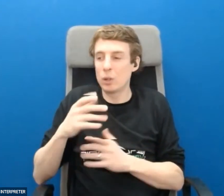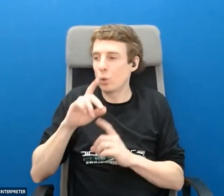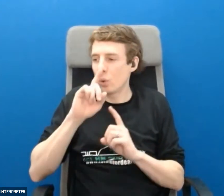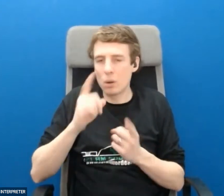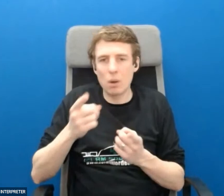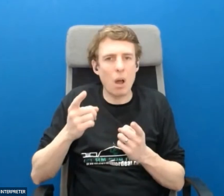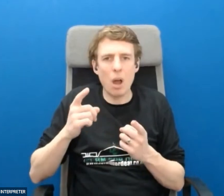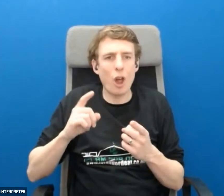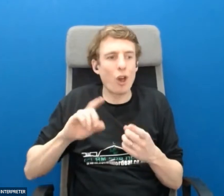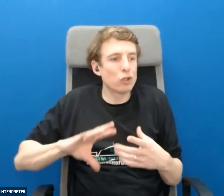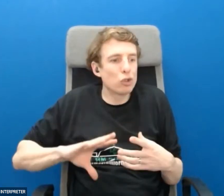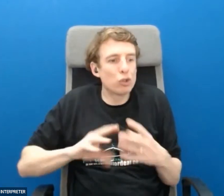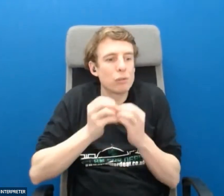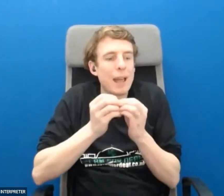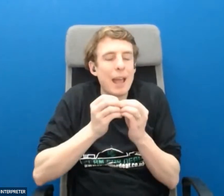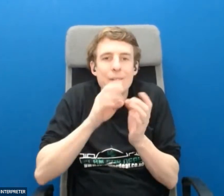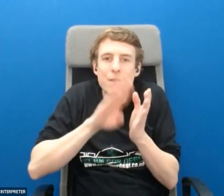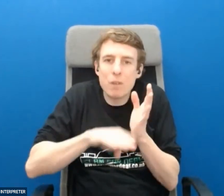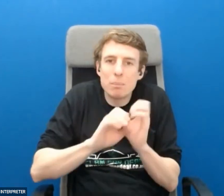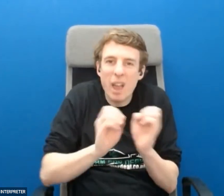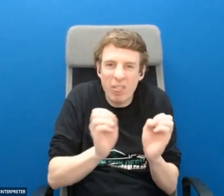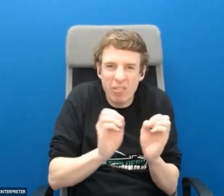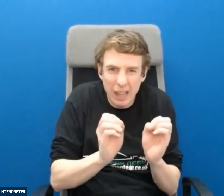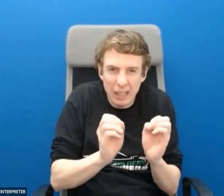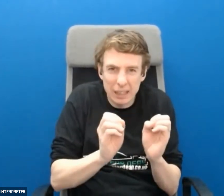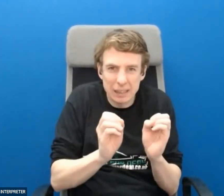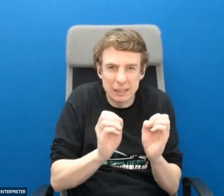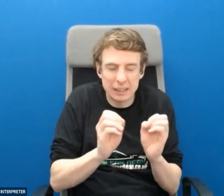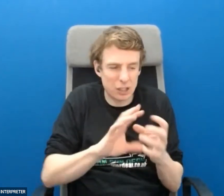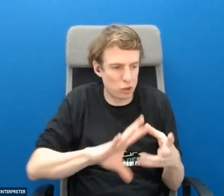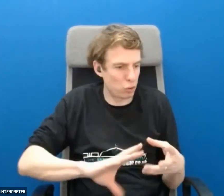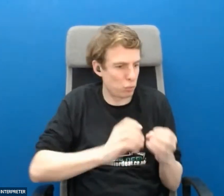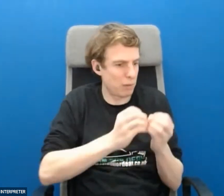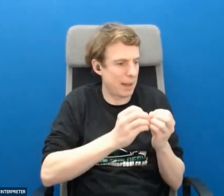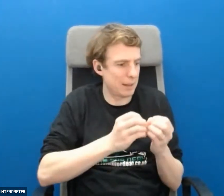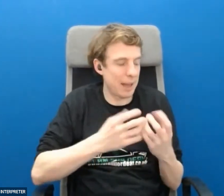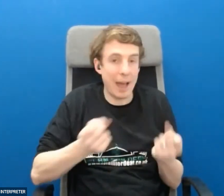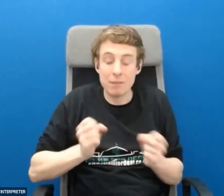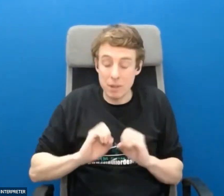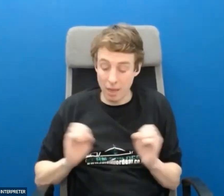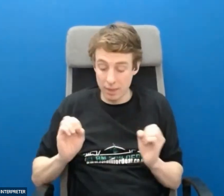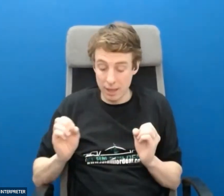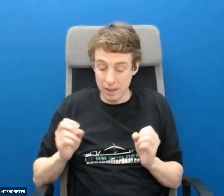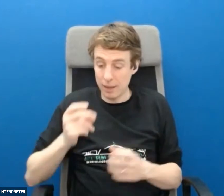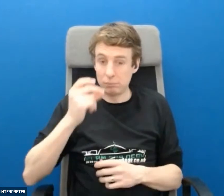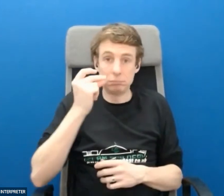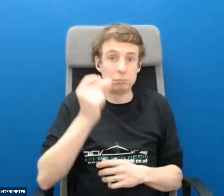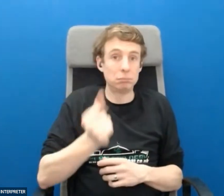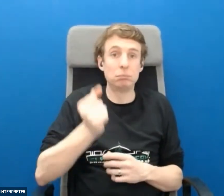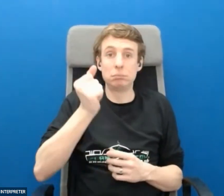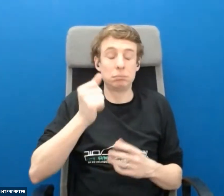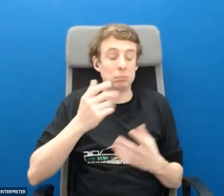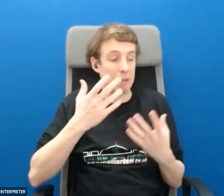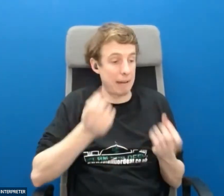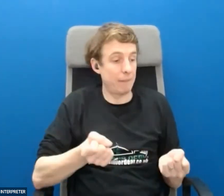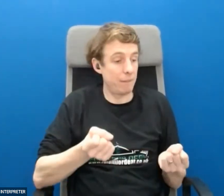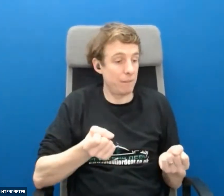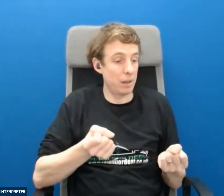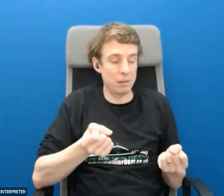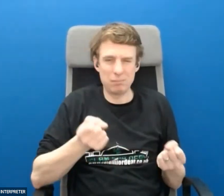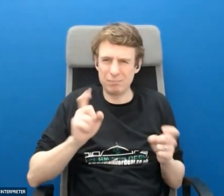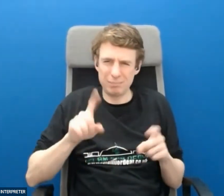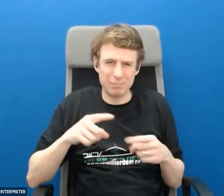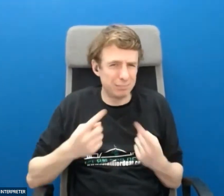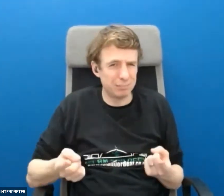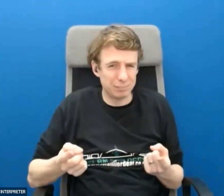anything from nothing, from nothingness. And this is as Allah the Most High himself said in the Quran, where